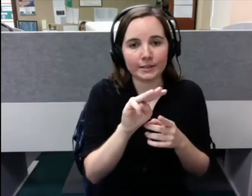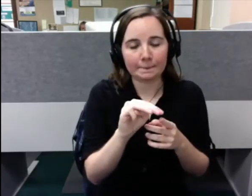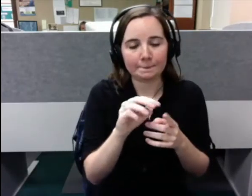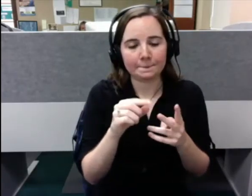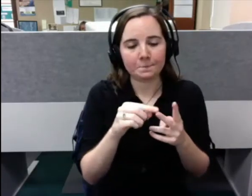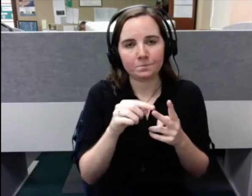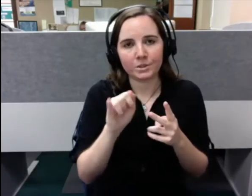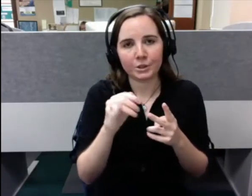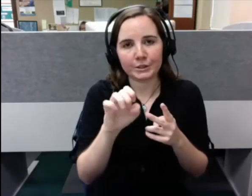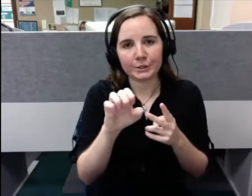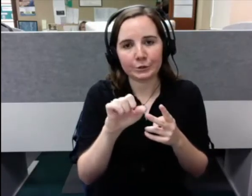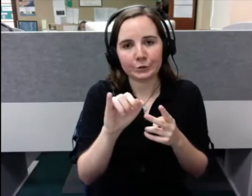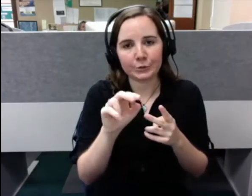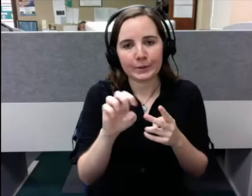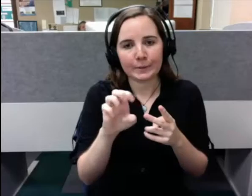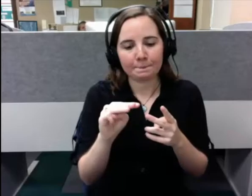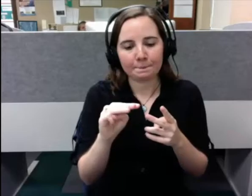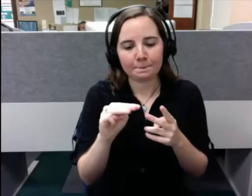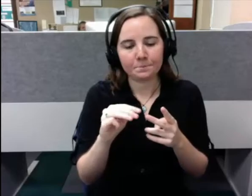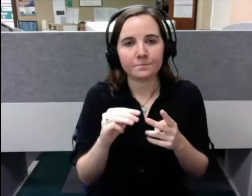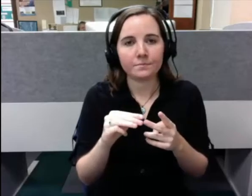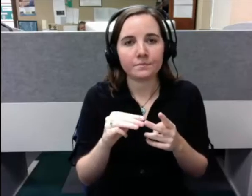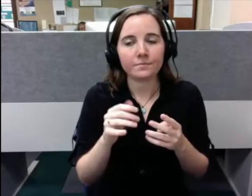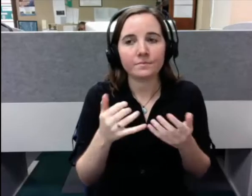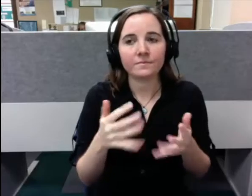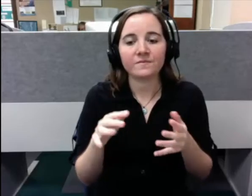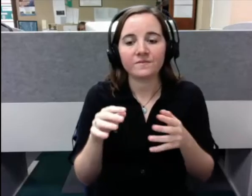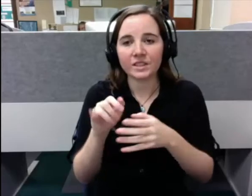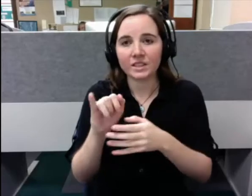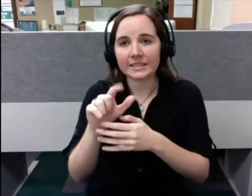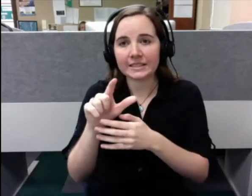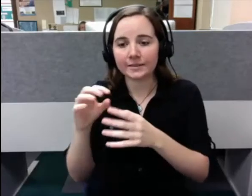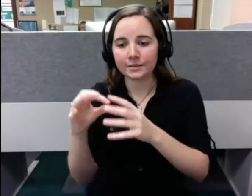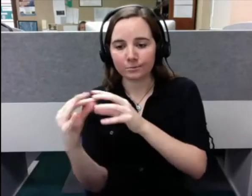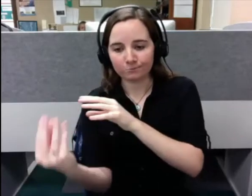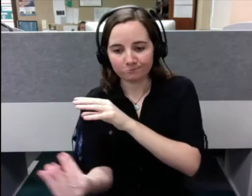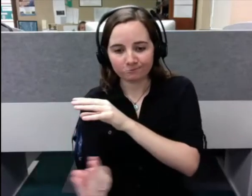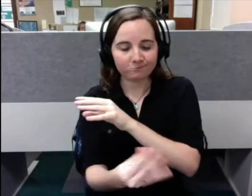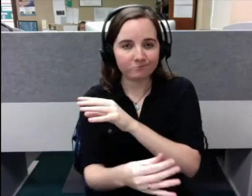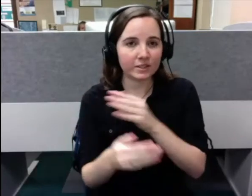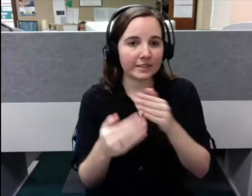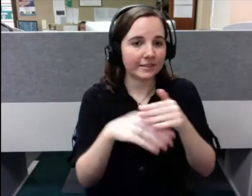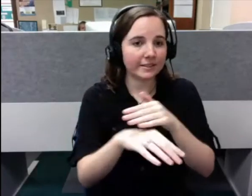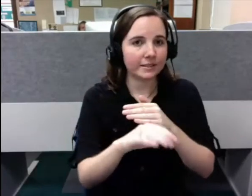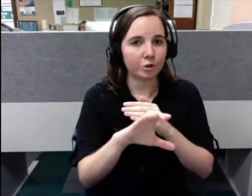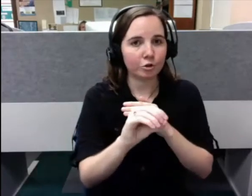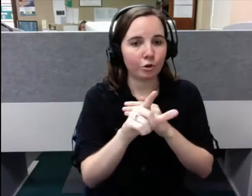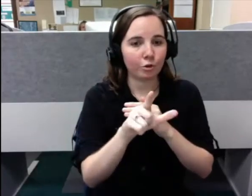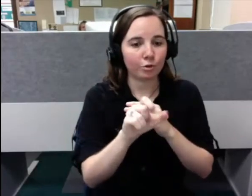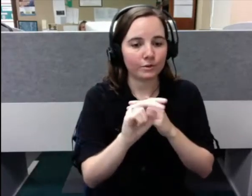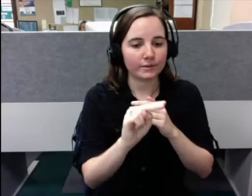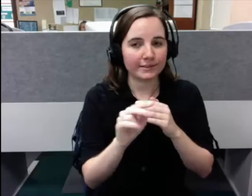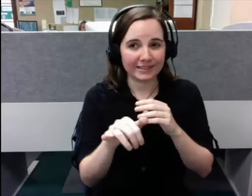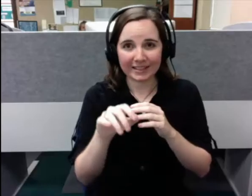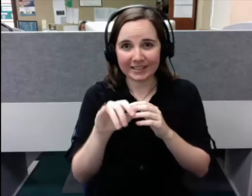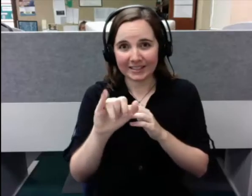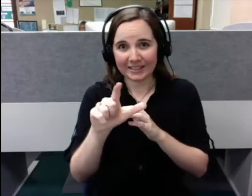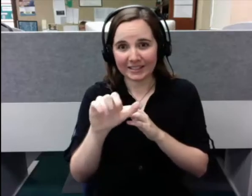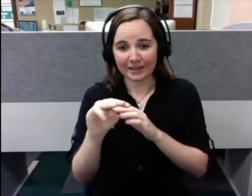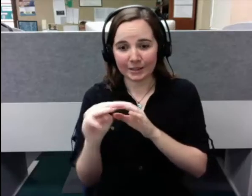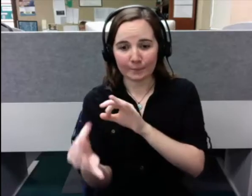of your digestive system, known as, sometimes referred to as the colon. In the ileum, we're not going to find a lot of villi, but we will see